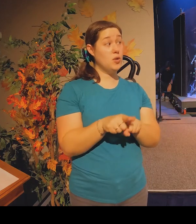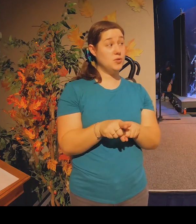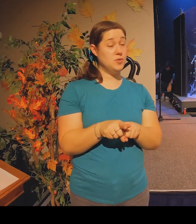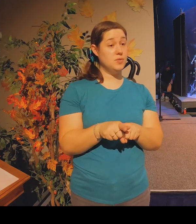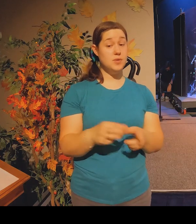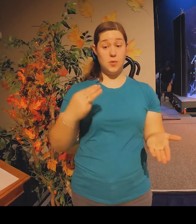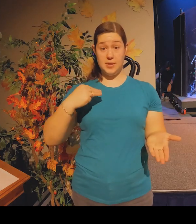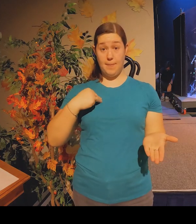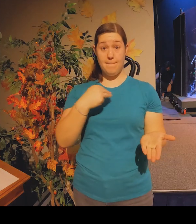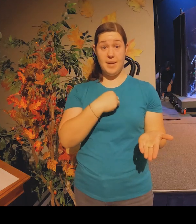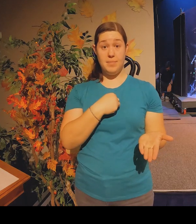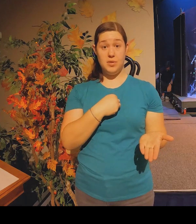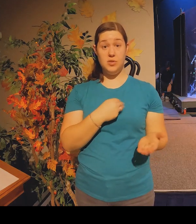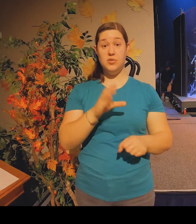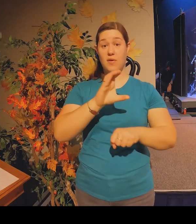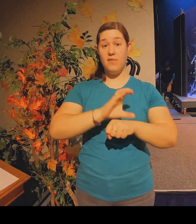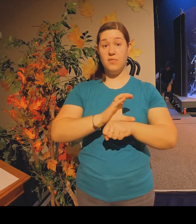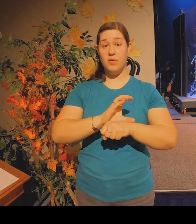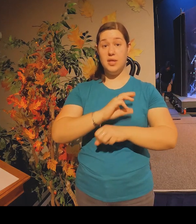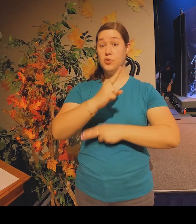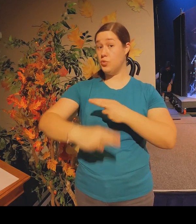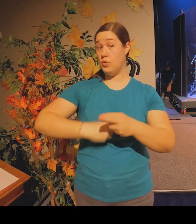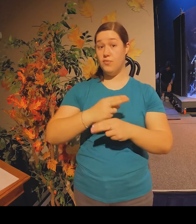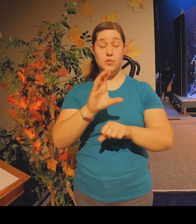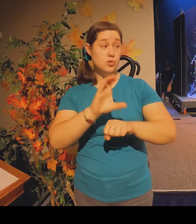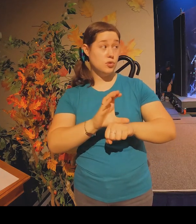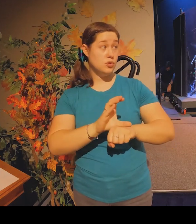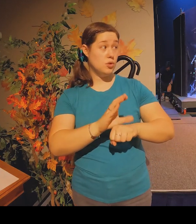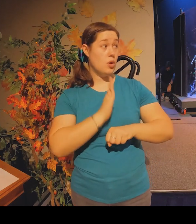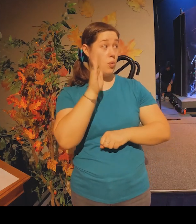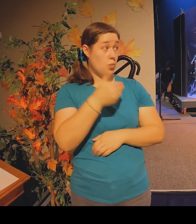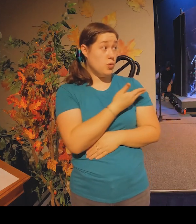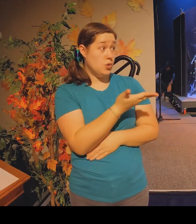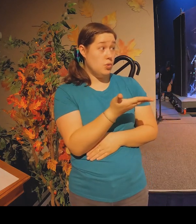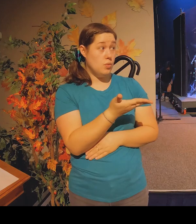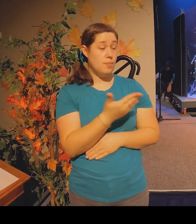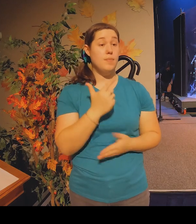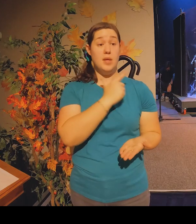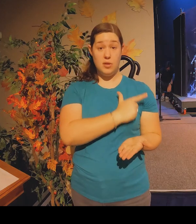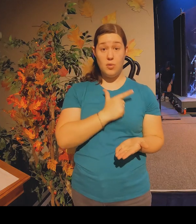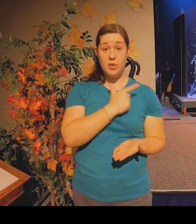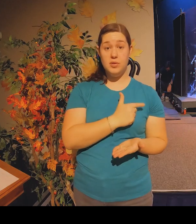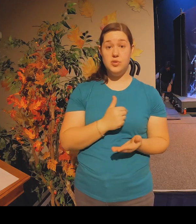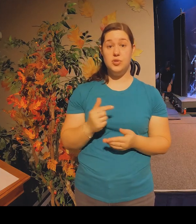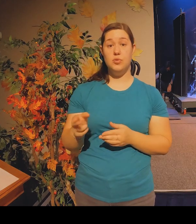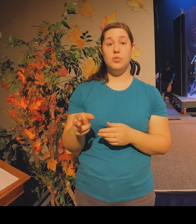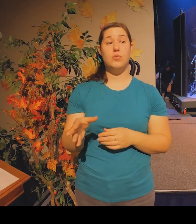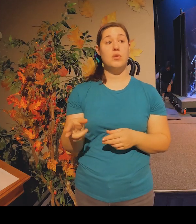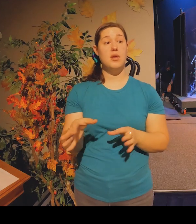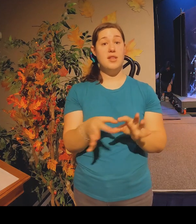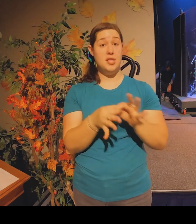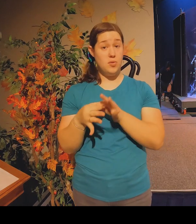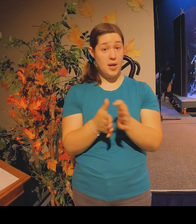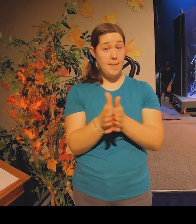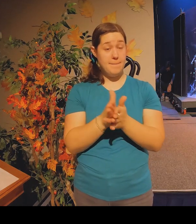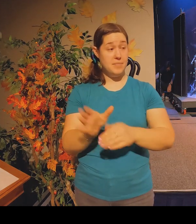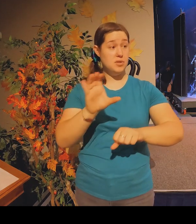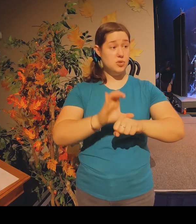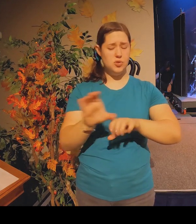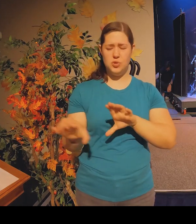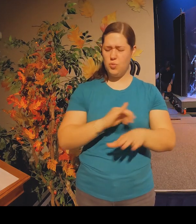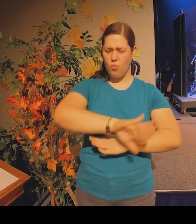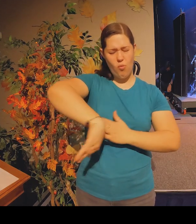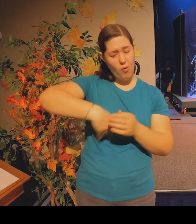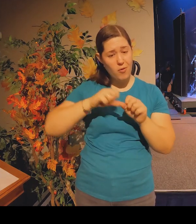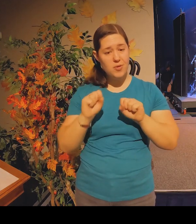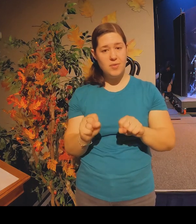As members of Christ Universal Church, will you be loyal to the United Methodist Church and do all in your power to strengthen its